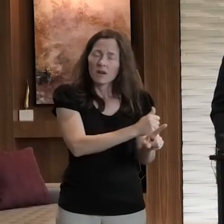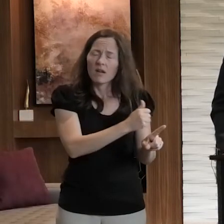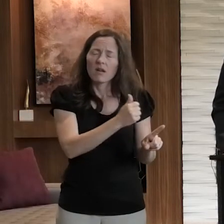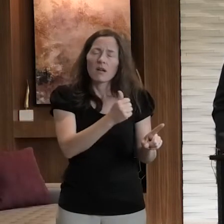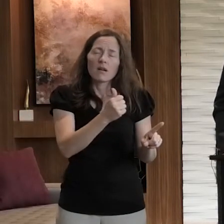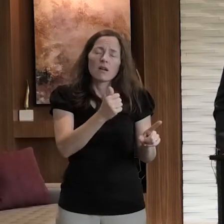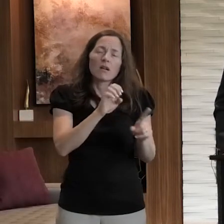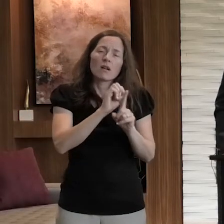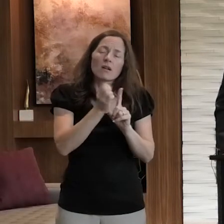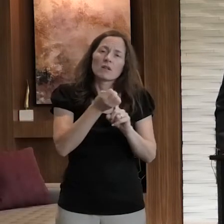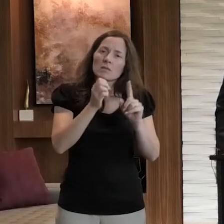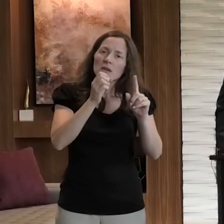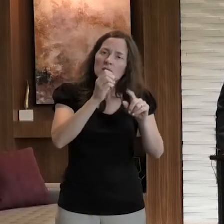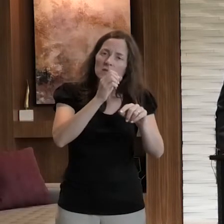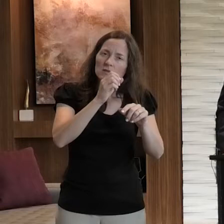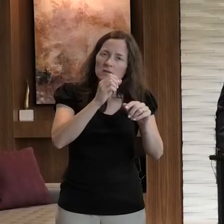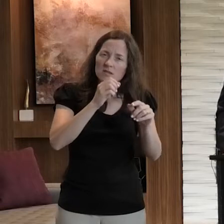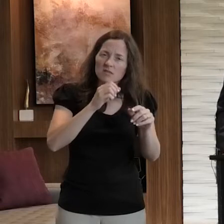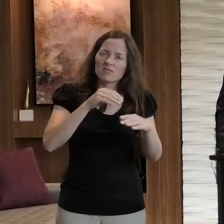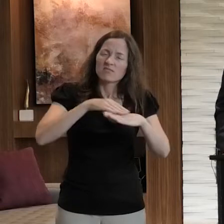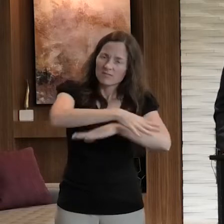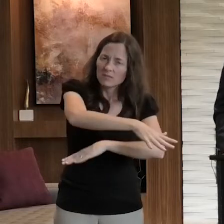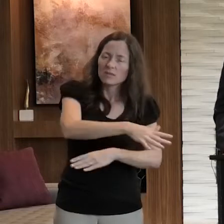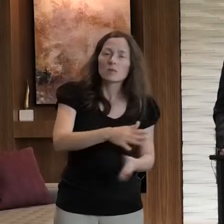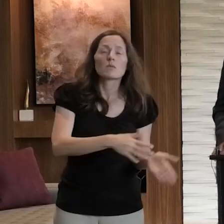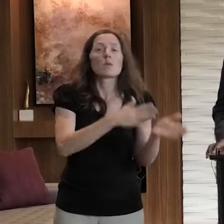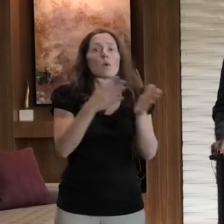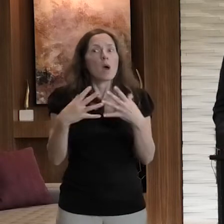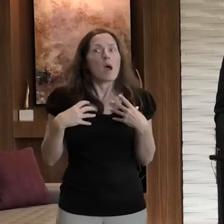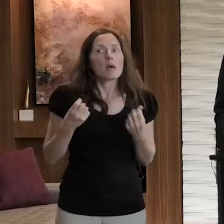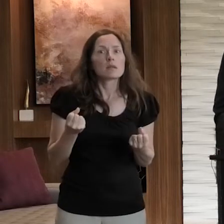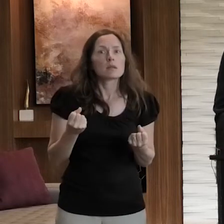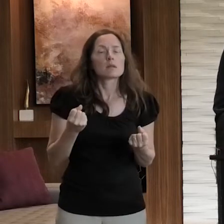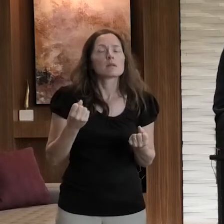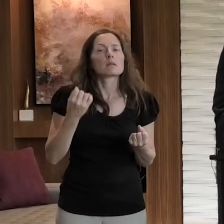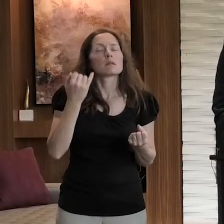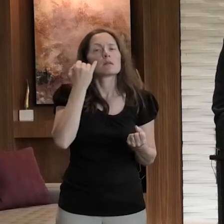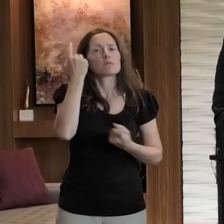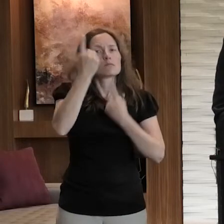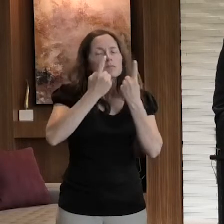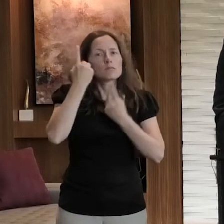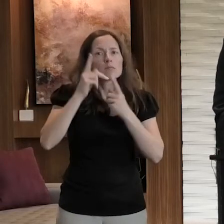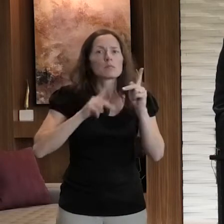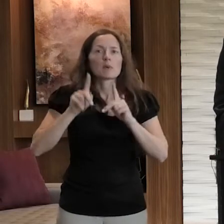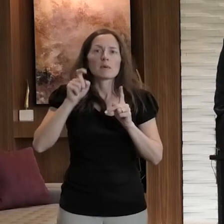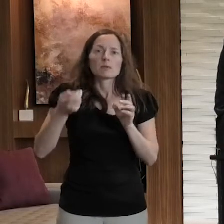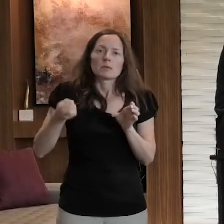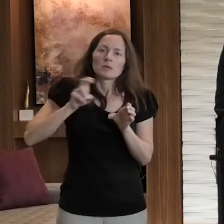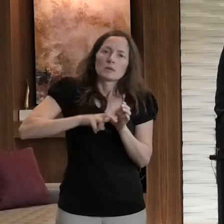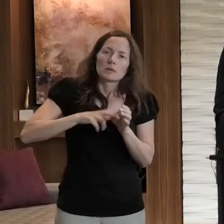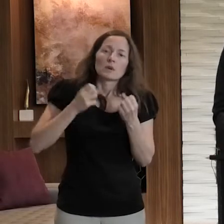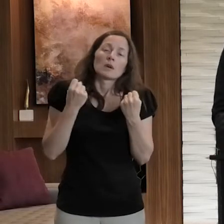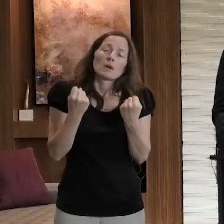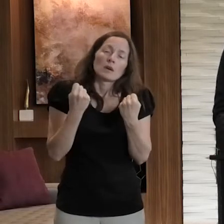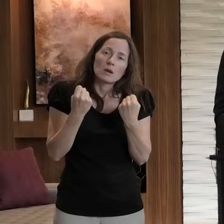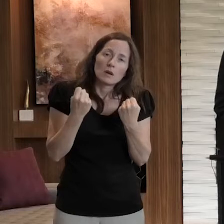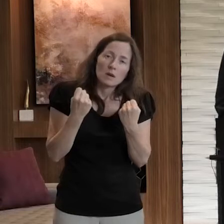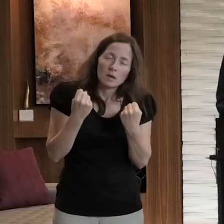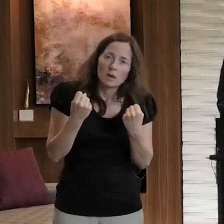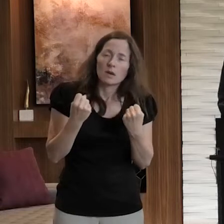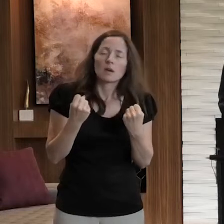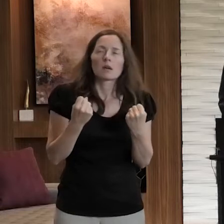that many people are taking to have to go to these jobs, and having